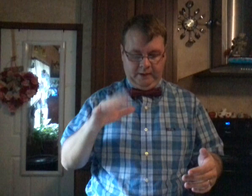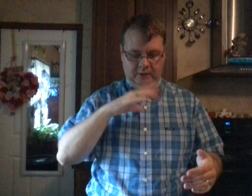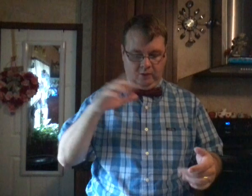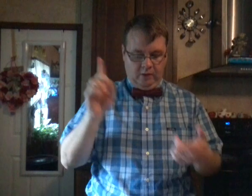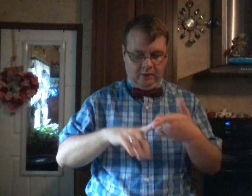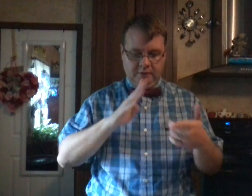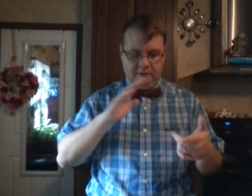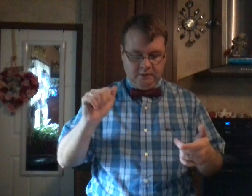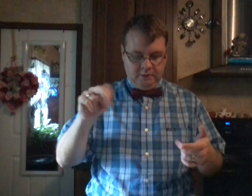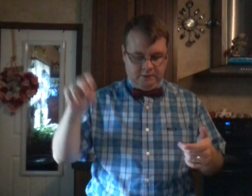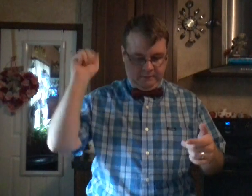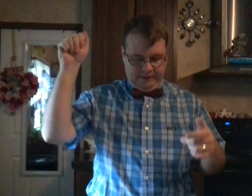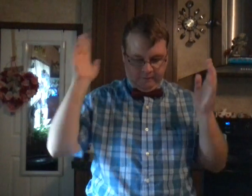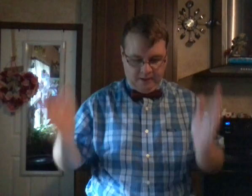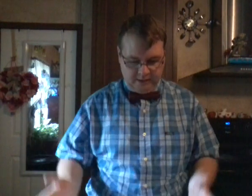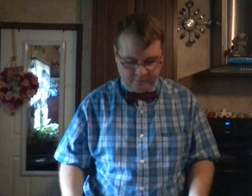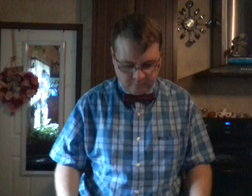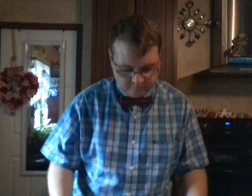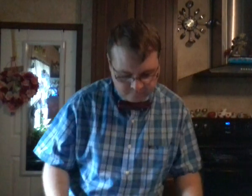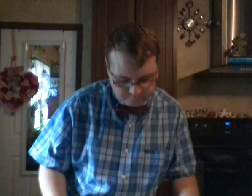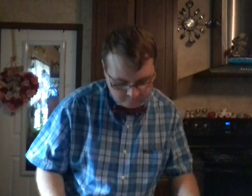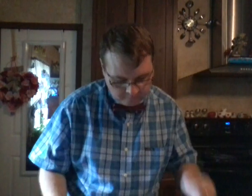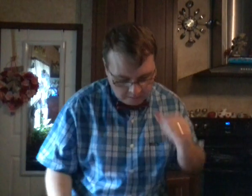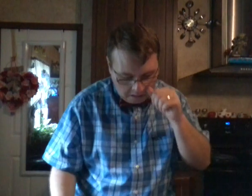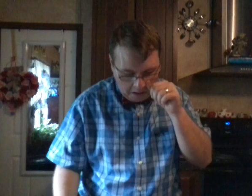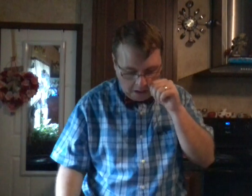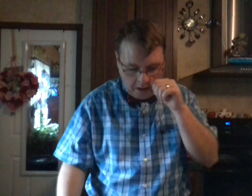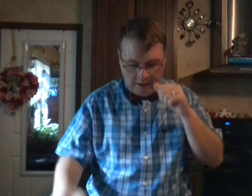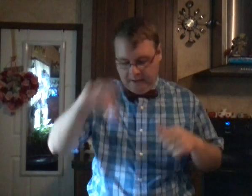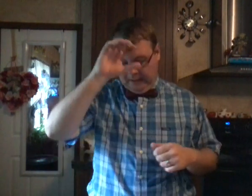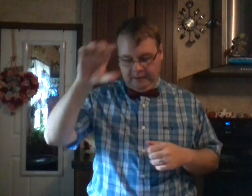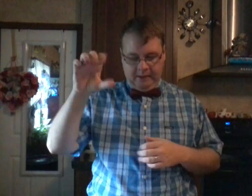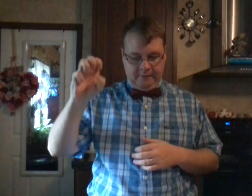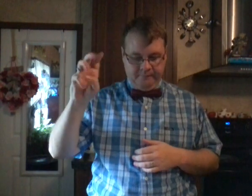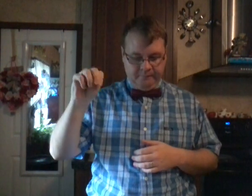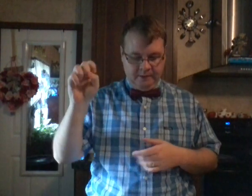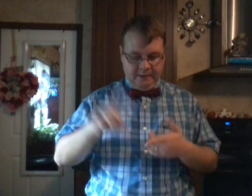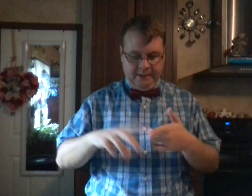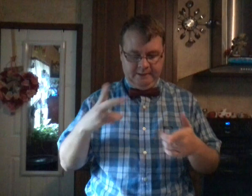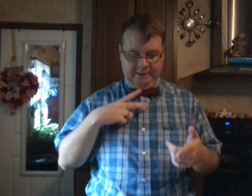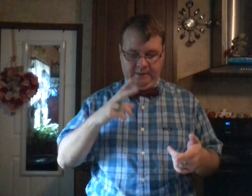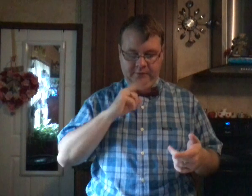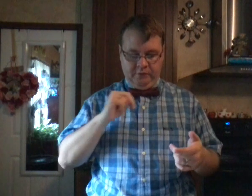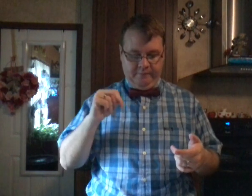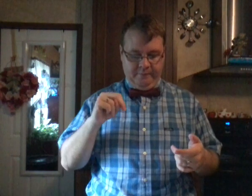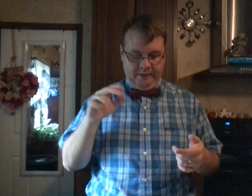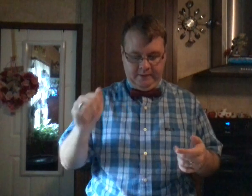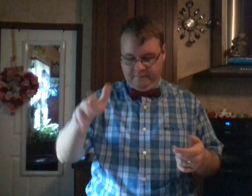being called to be an apostle. and he seems to have been